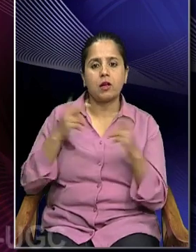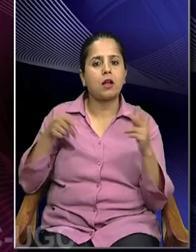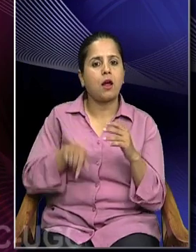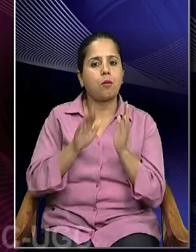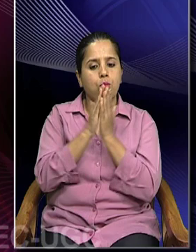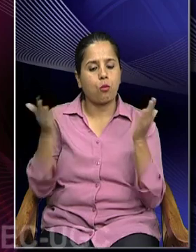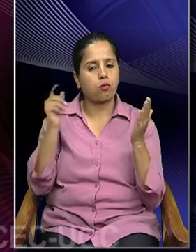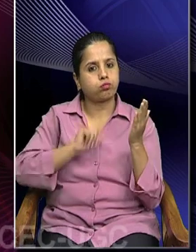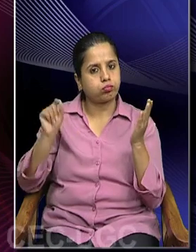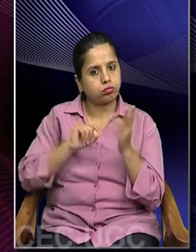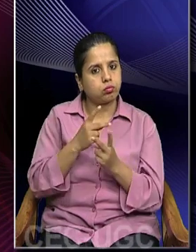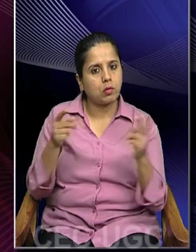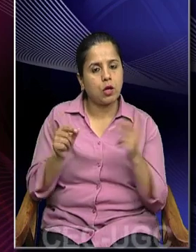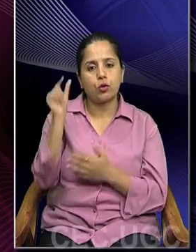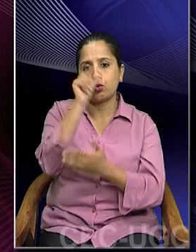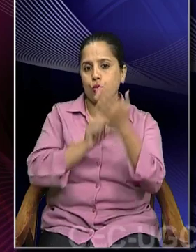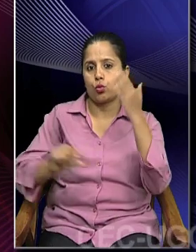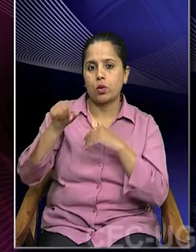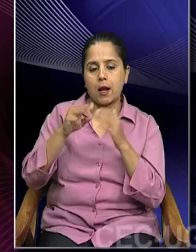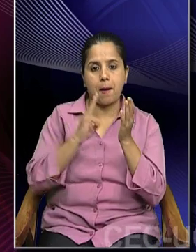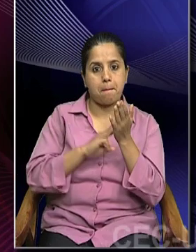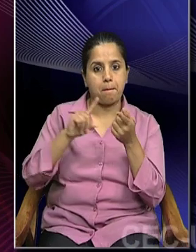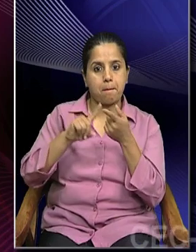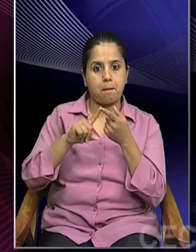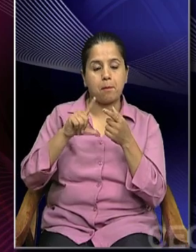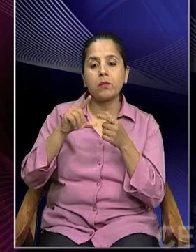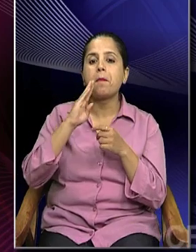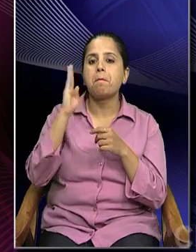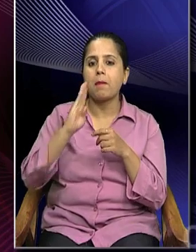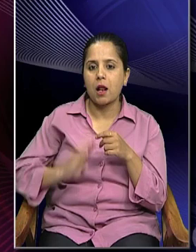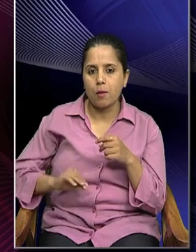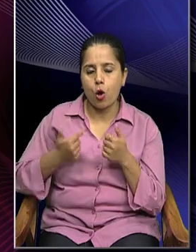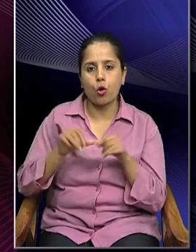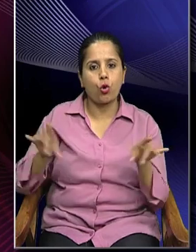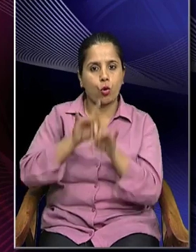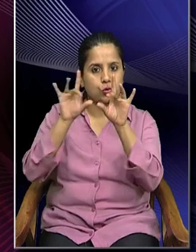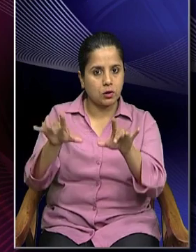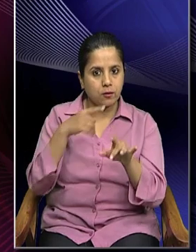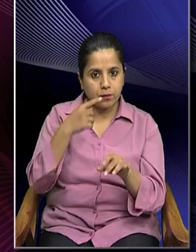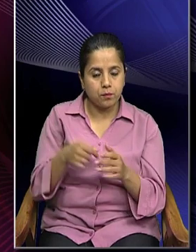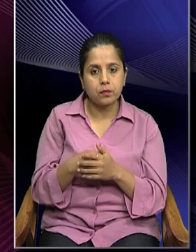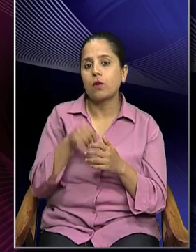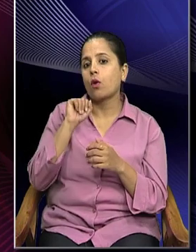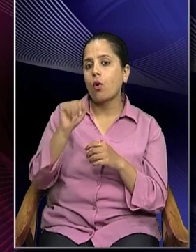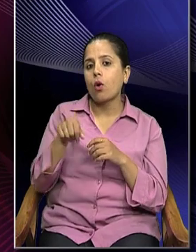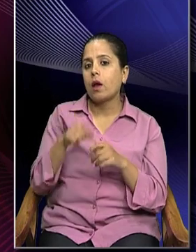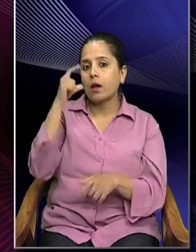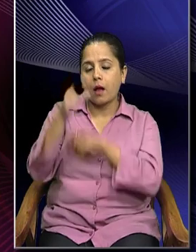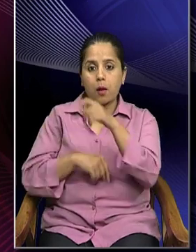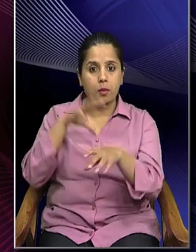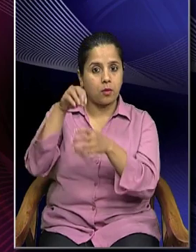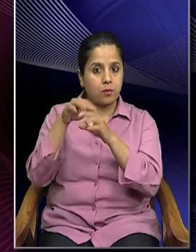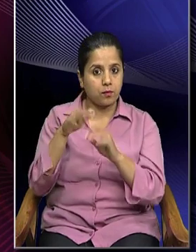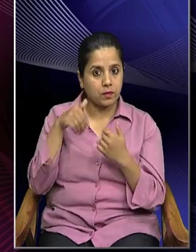journals. University of Melbourne, Australia. The university incorporates the